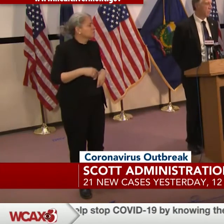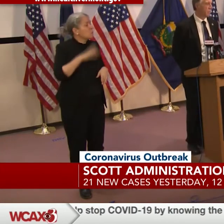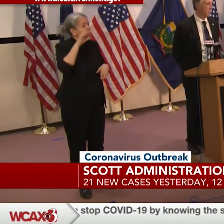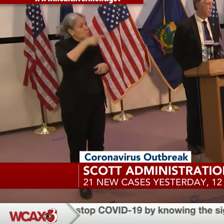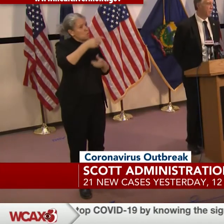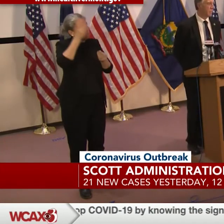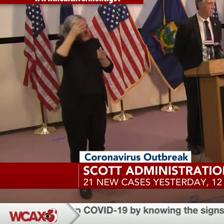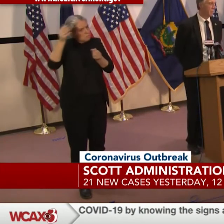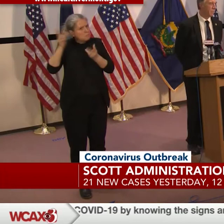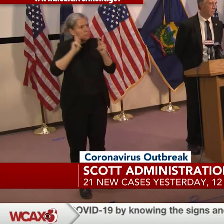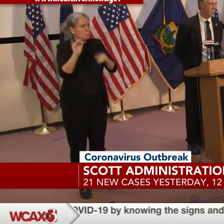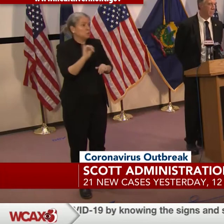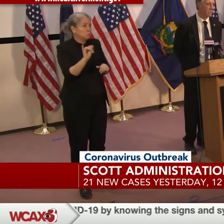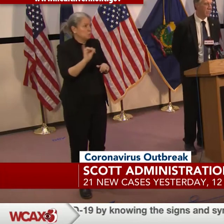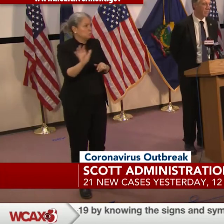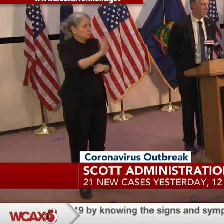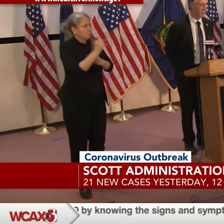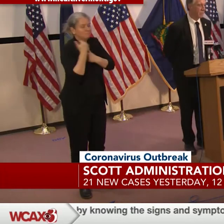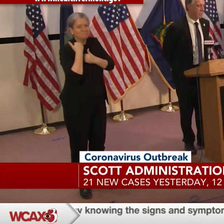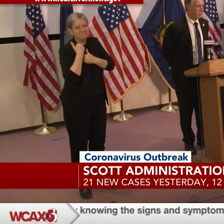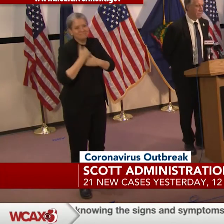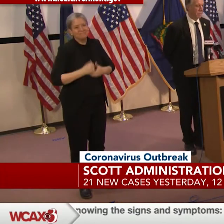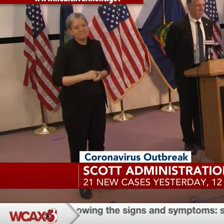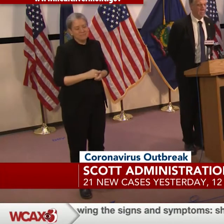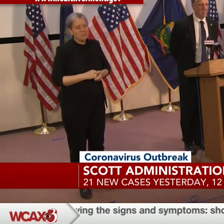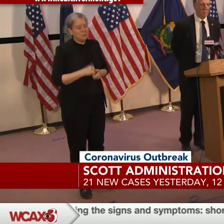All right, Courtney Landon, 7 days.